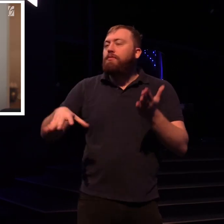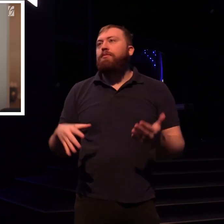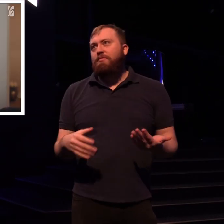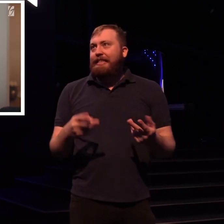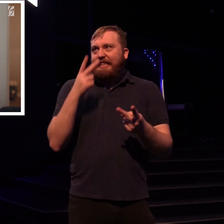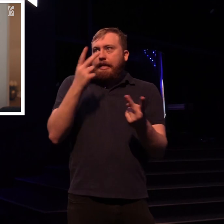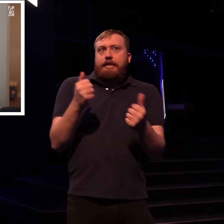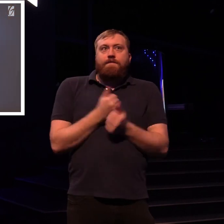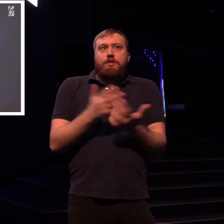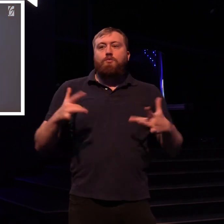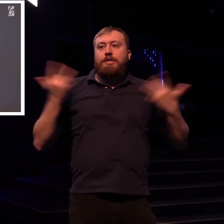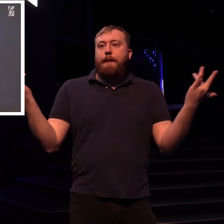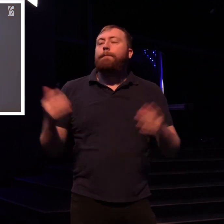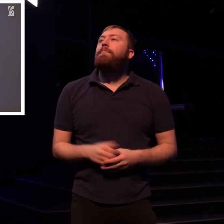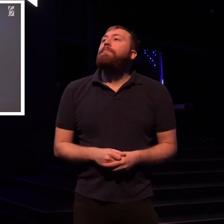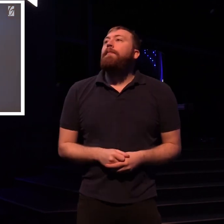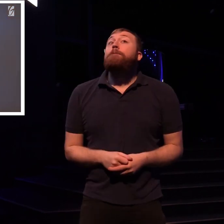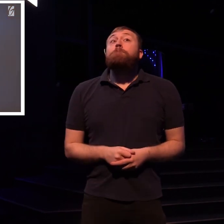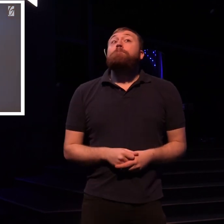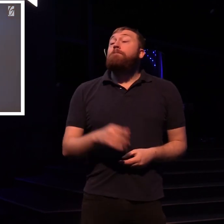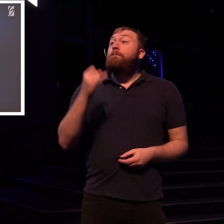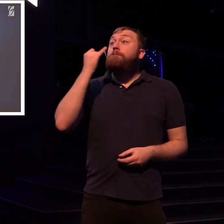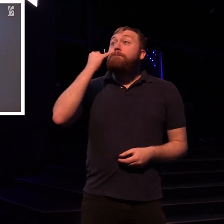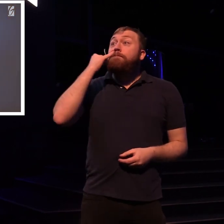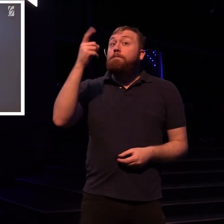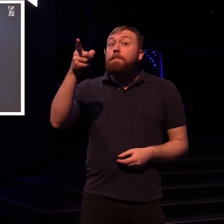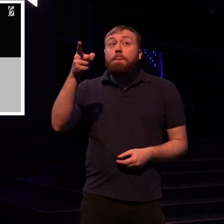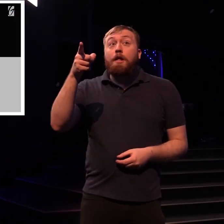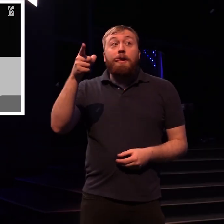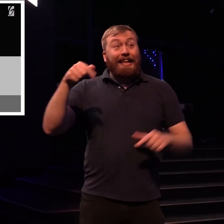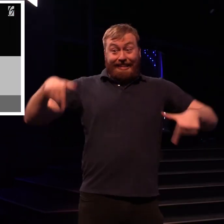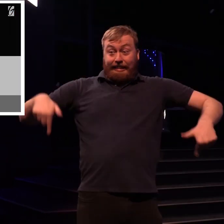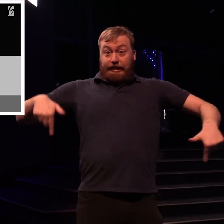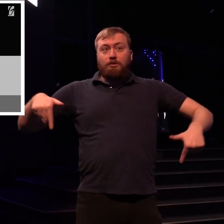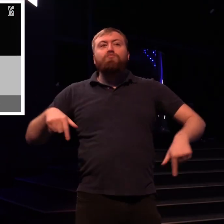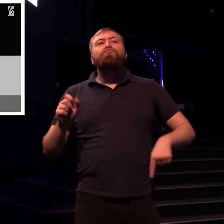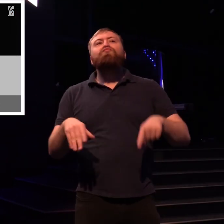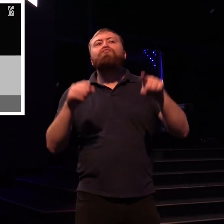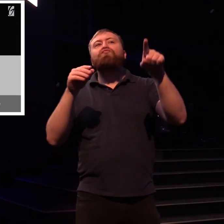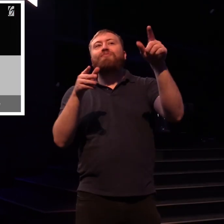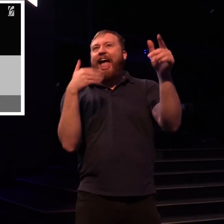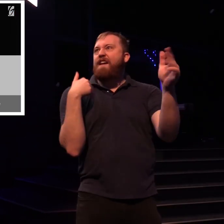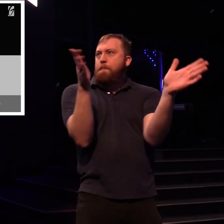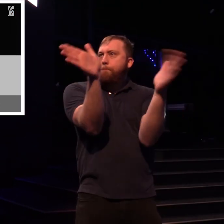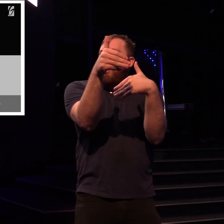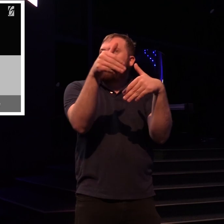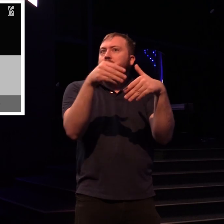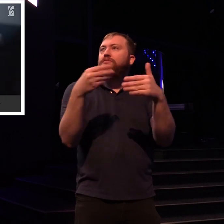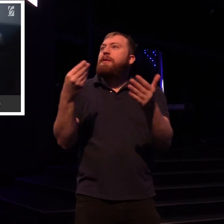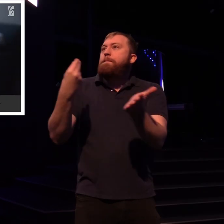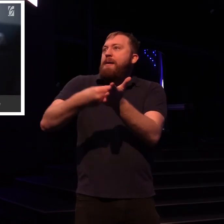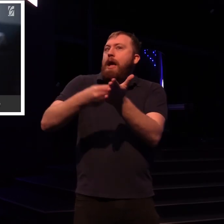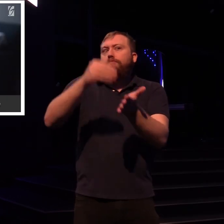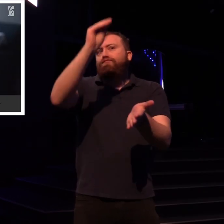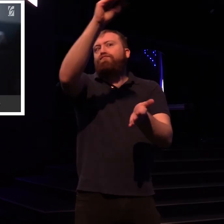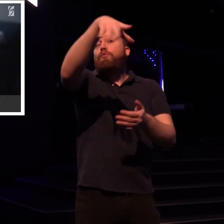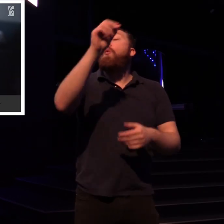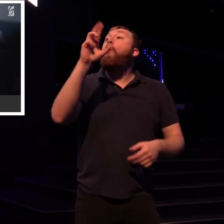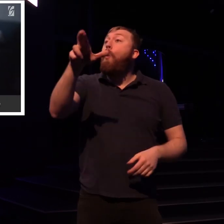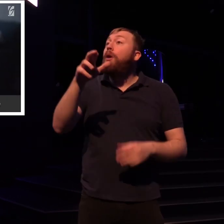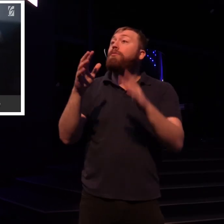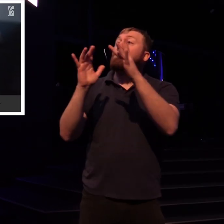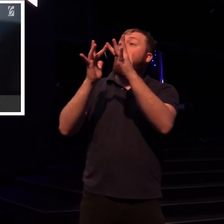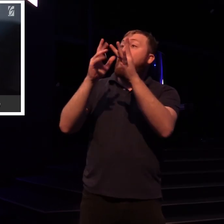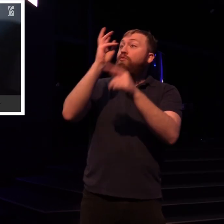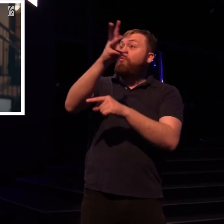a campus, you can give today at one of our offering boxes. And regardless of where you are, you can always give online at gatewaypeople.com/giving